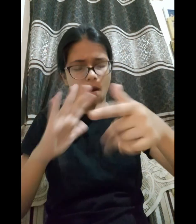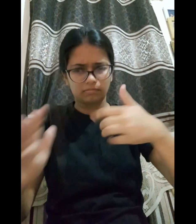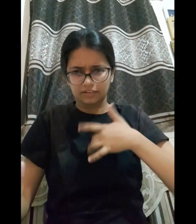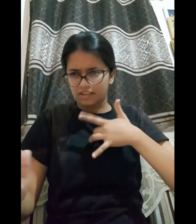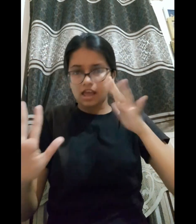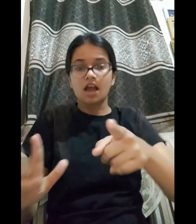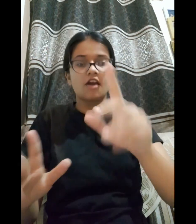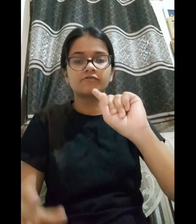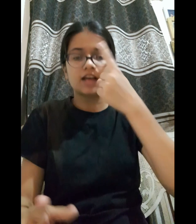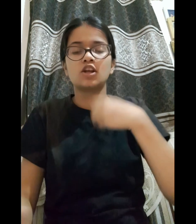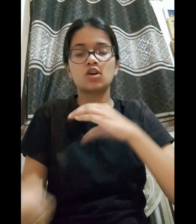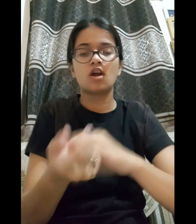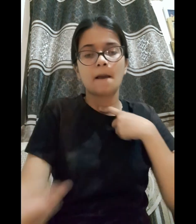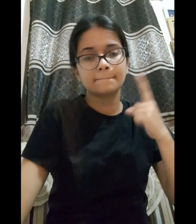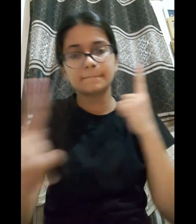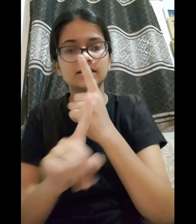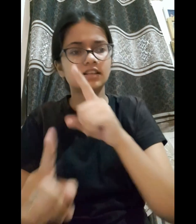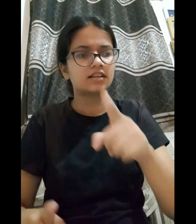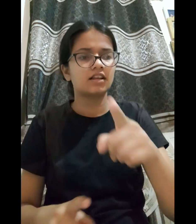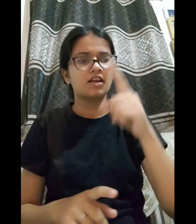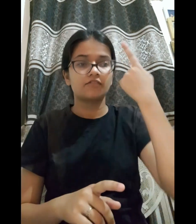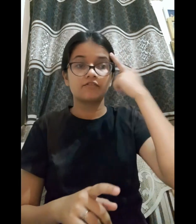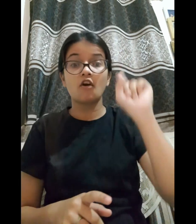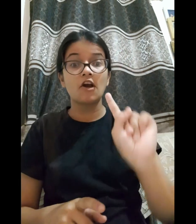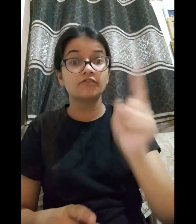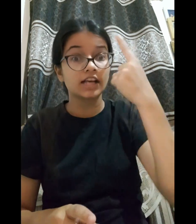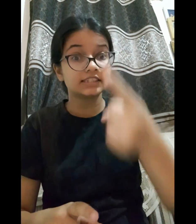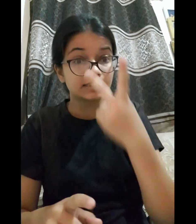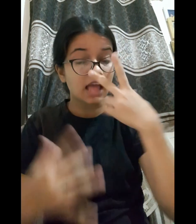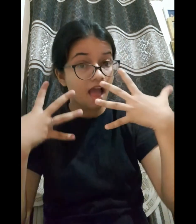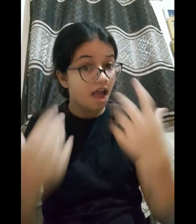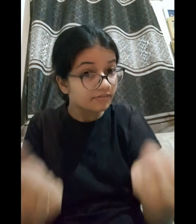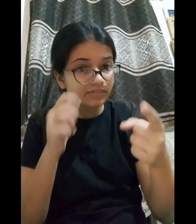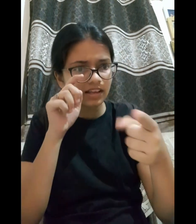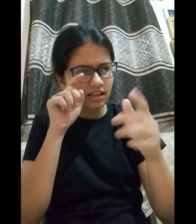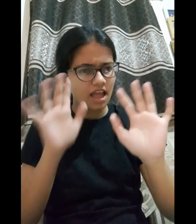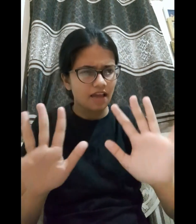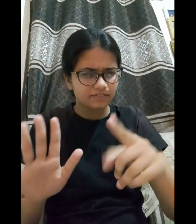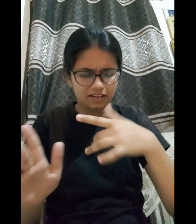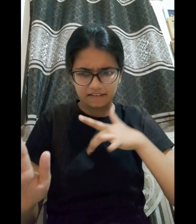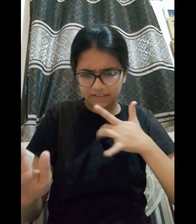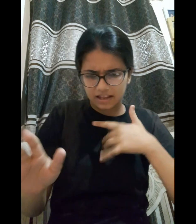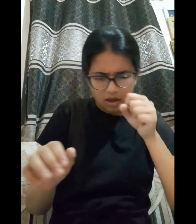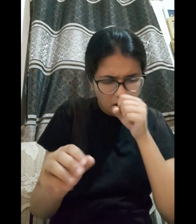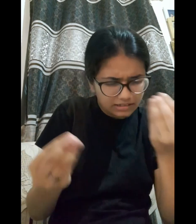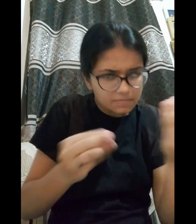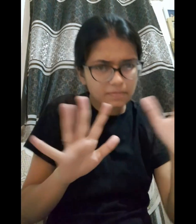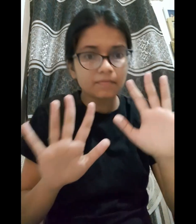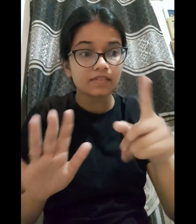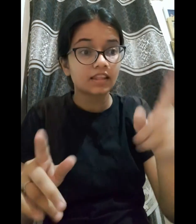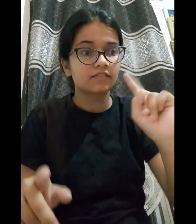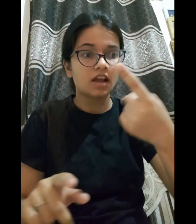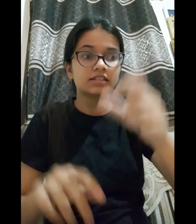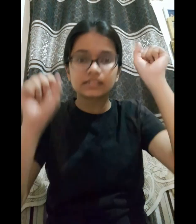doctor, you have to manage it like that. So don't go by that. Go by the first symptom. If you're asymptomatic after 5 days, be happy, you're a